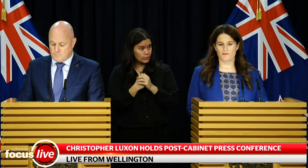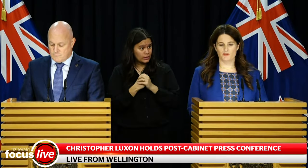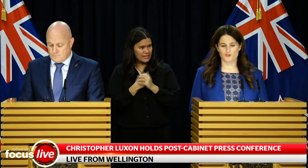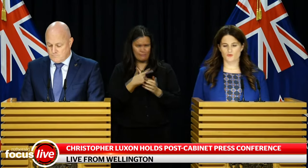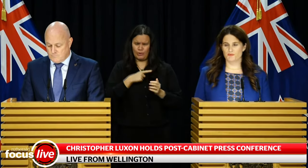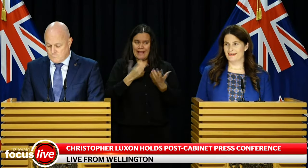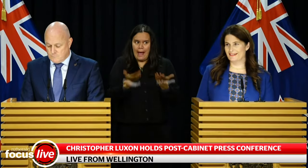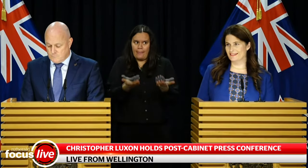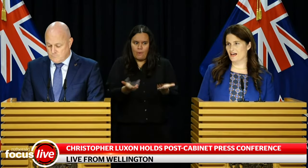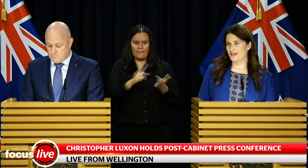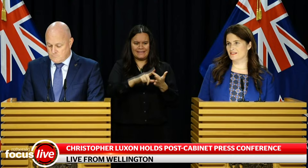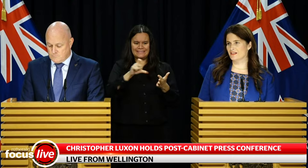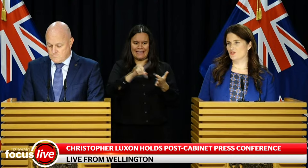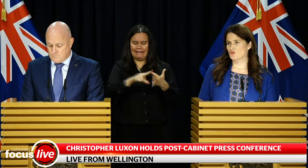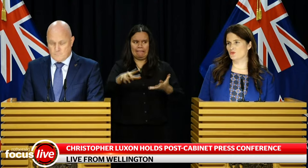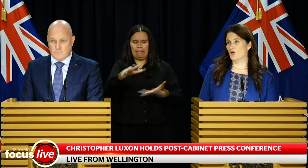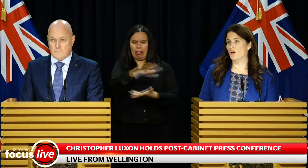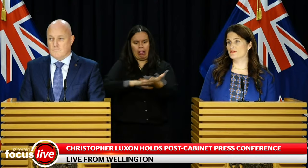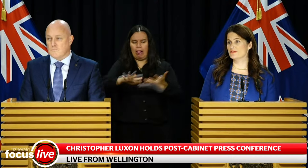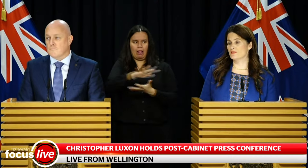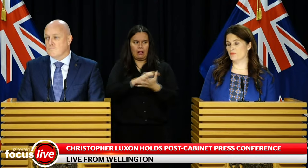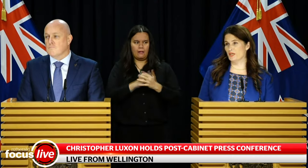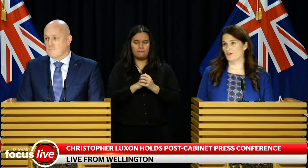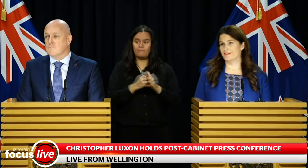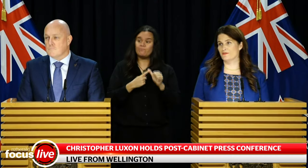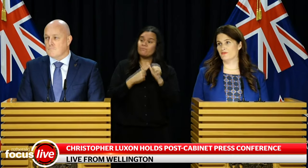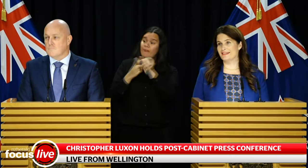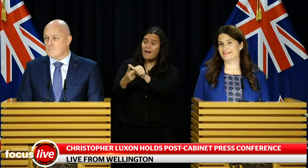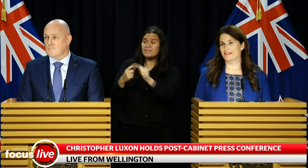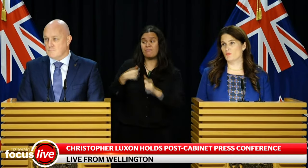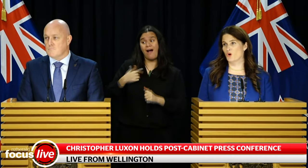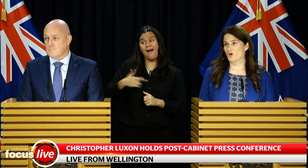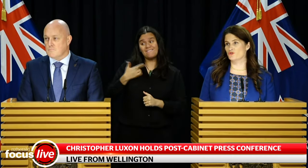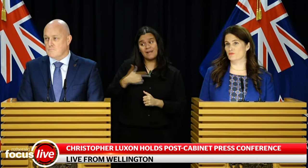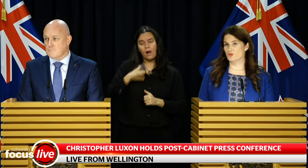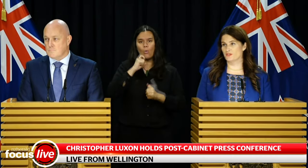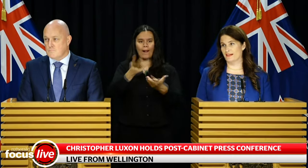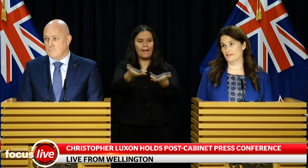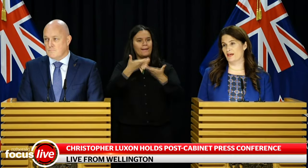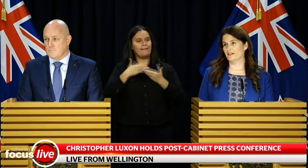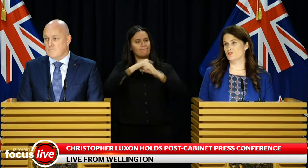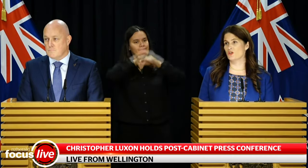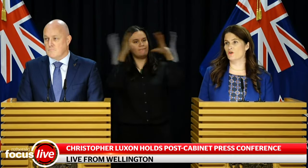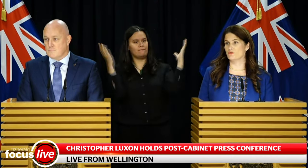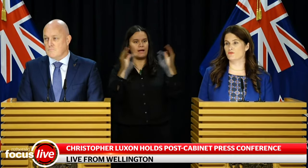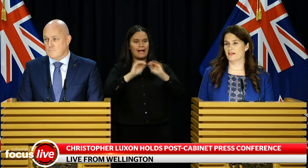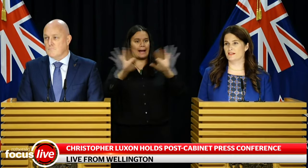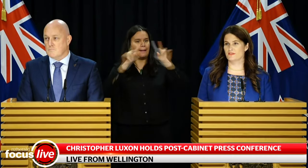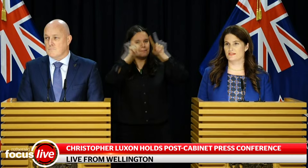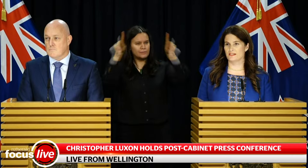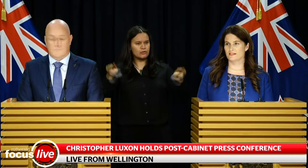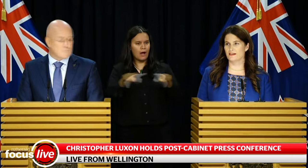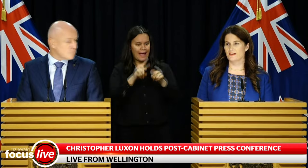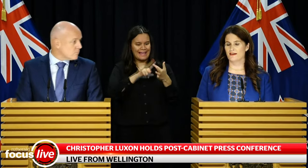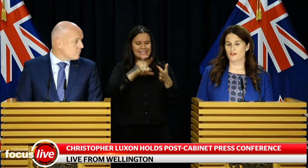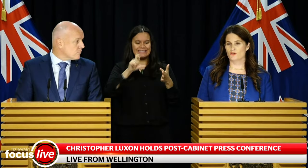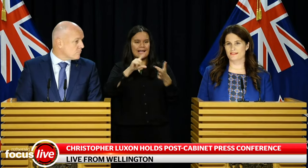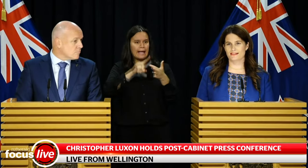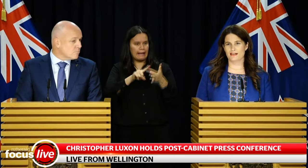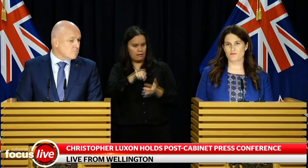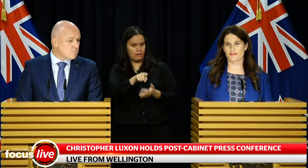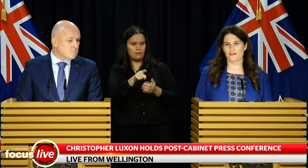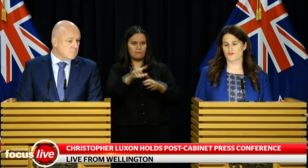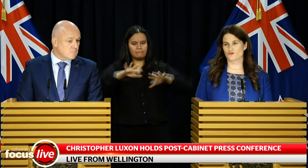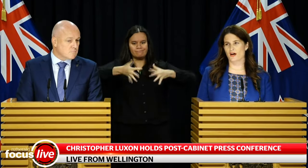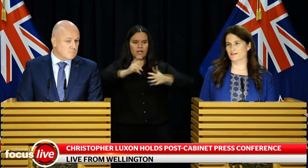give officials better insight into the costs that parents are facing and what contribution that's making to the overall funding of the sector. Look,